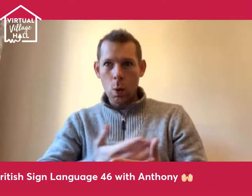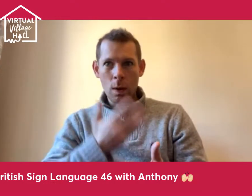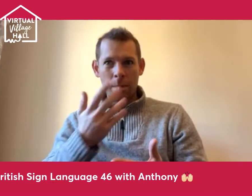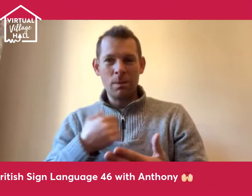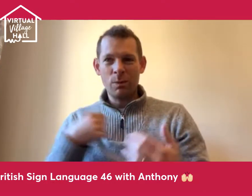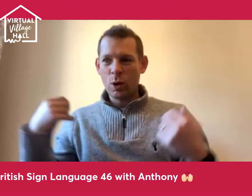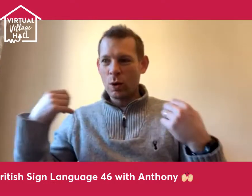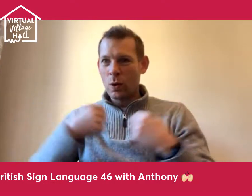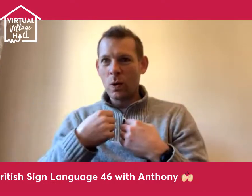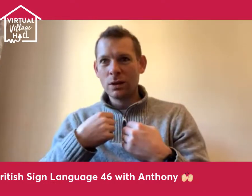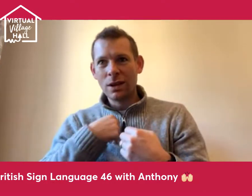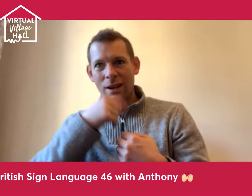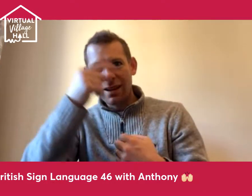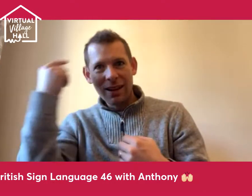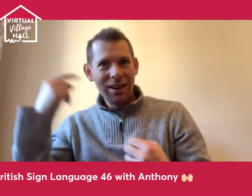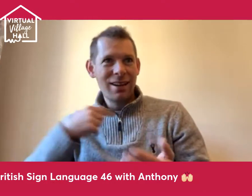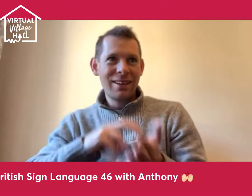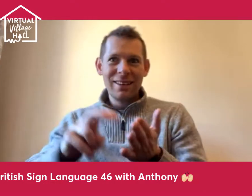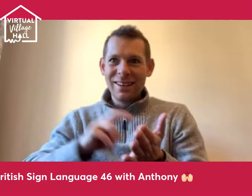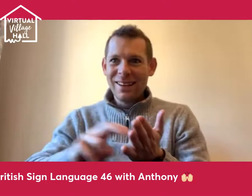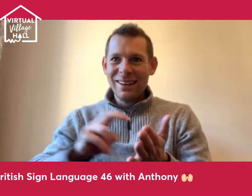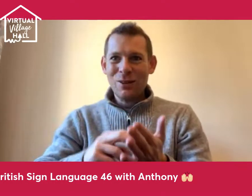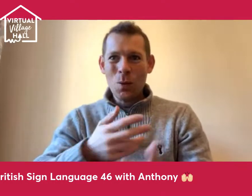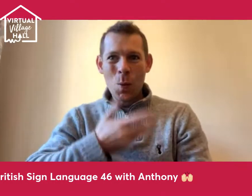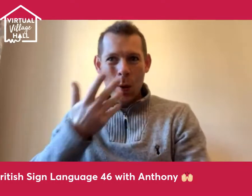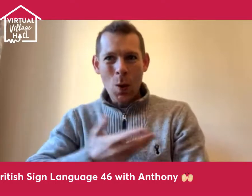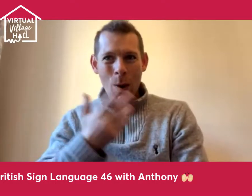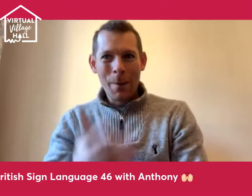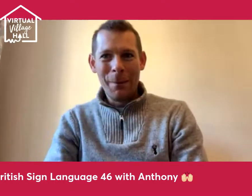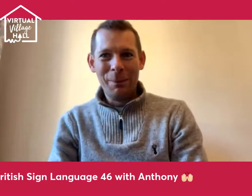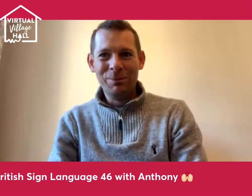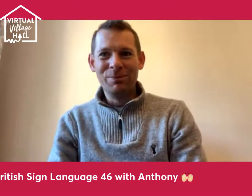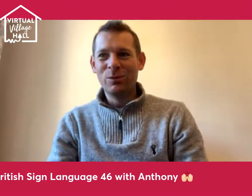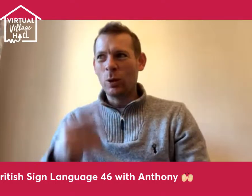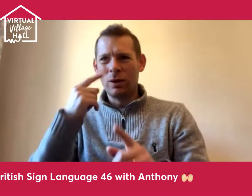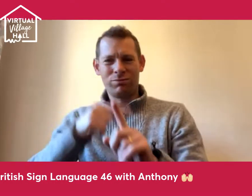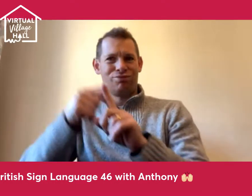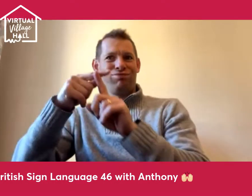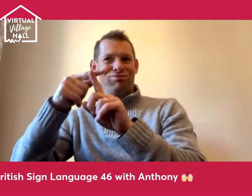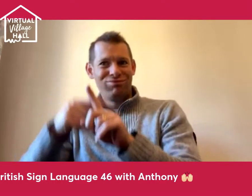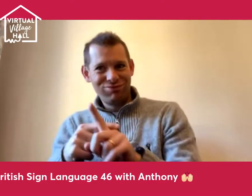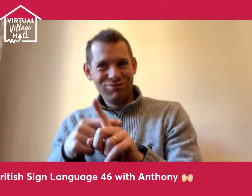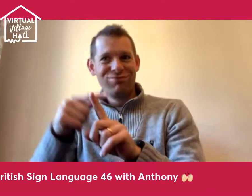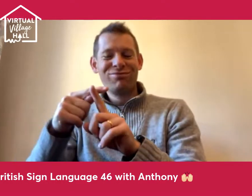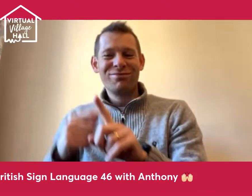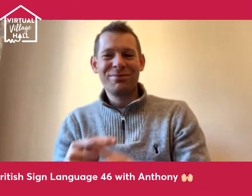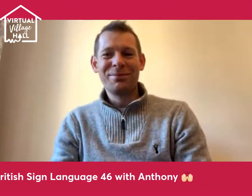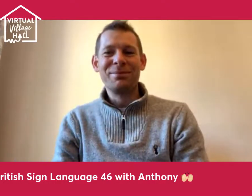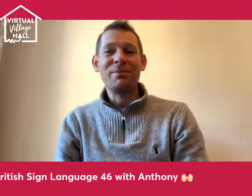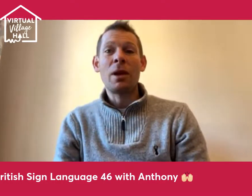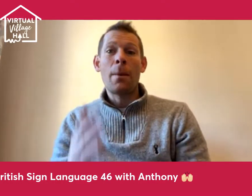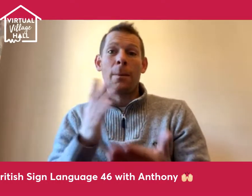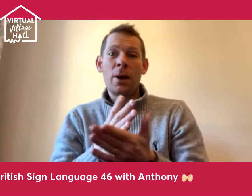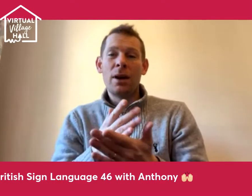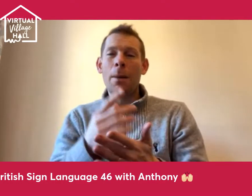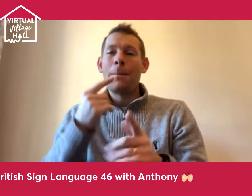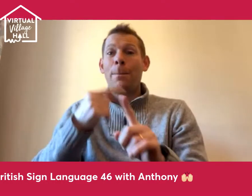11 degrees yesterday. So we were all melted with our coats on when we were out walking. So today there's a significant drop